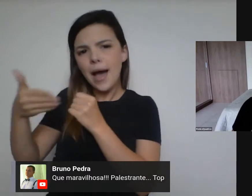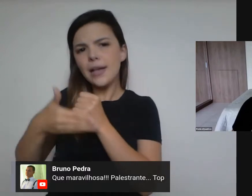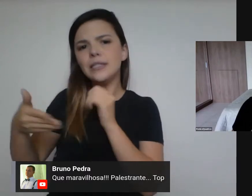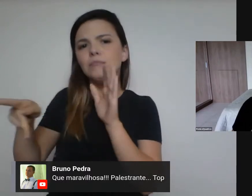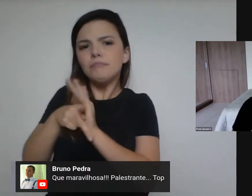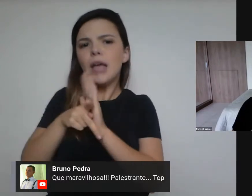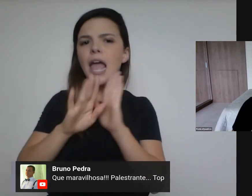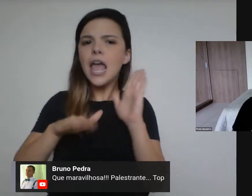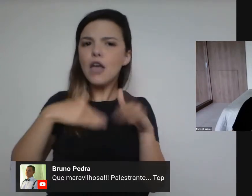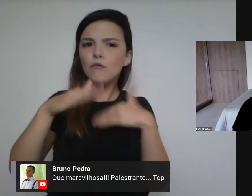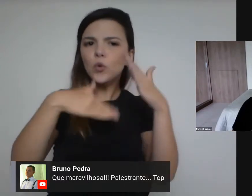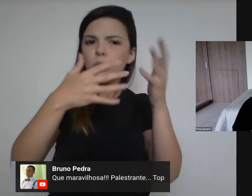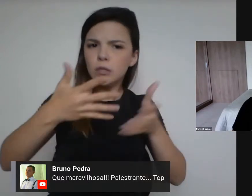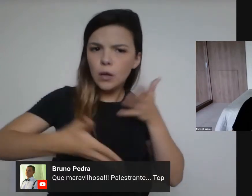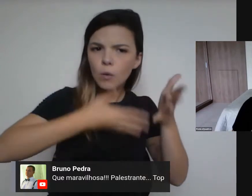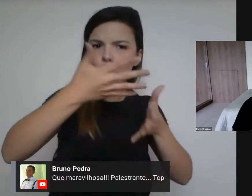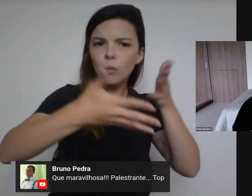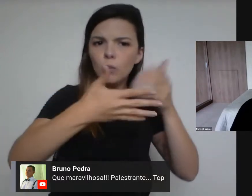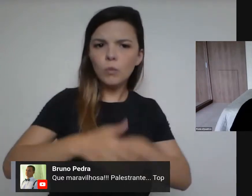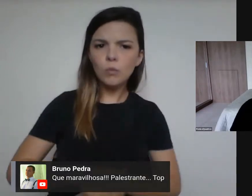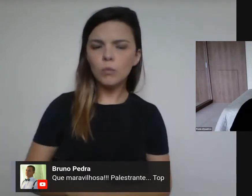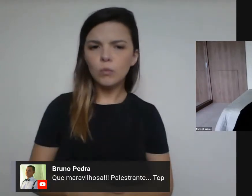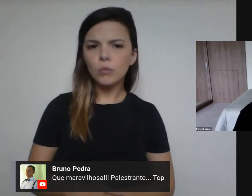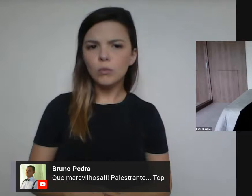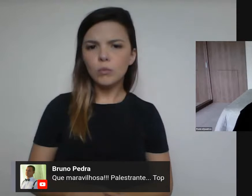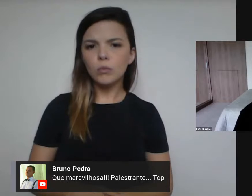linguistic sign.